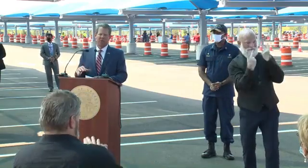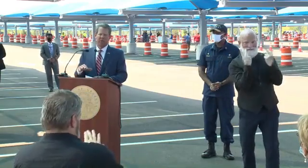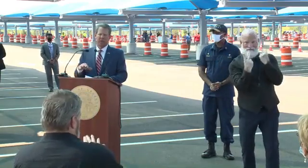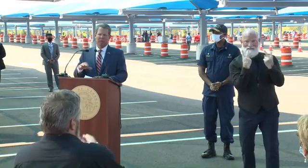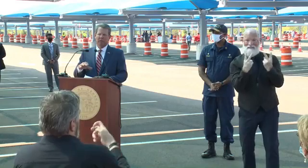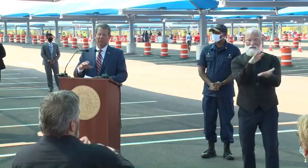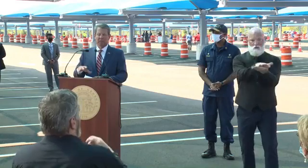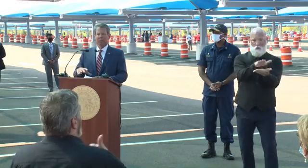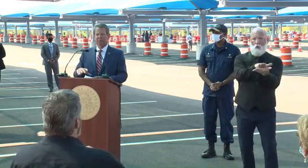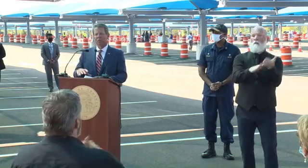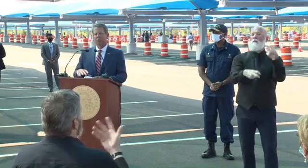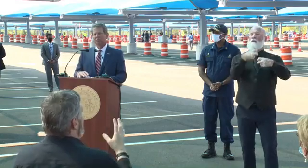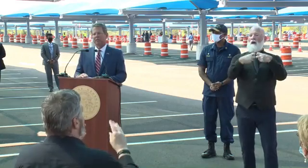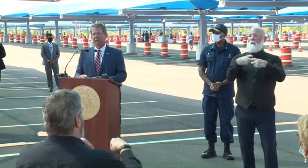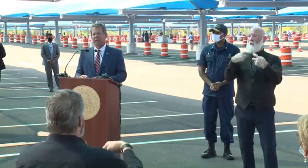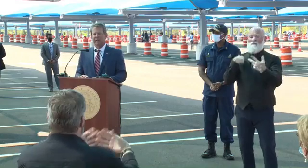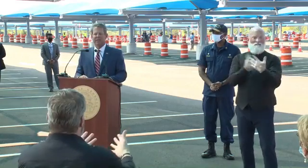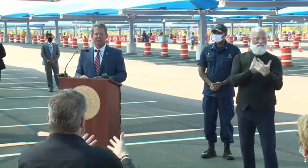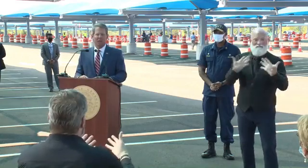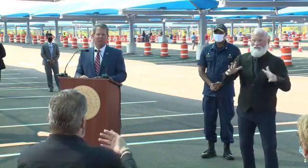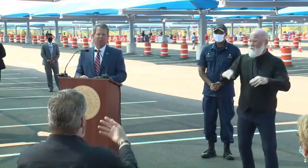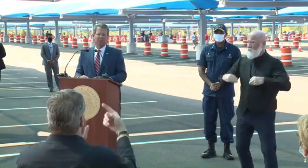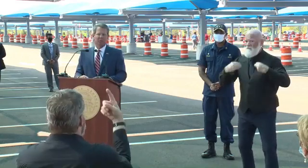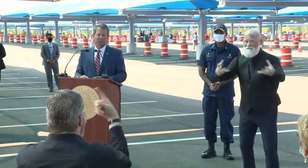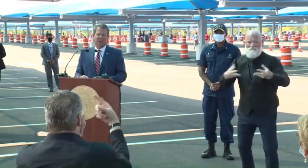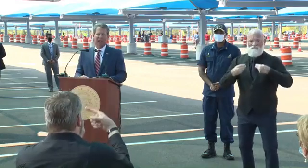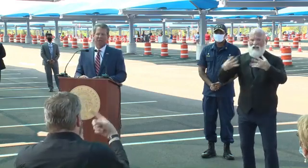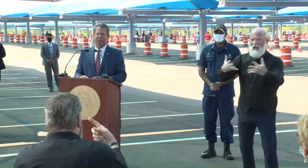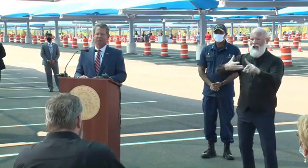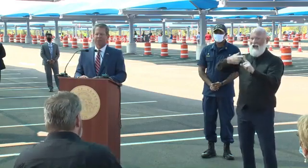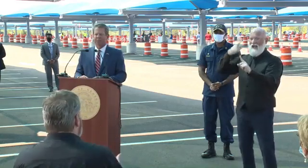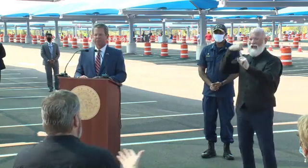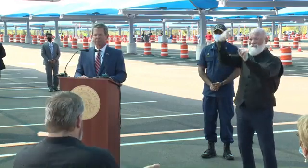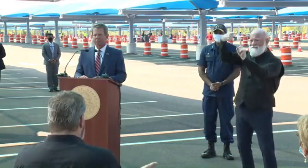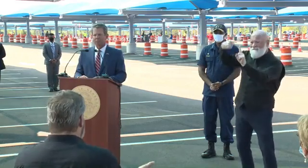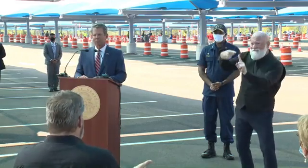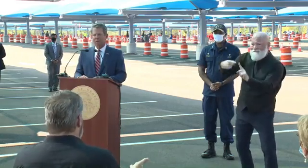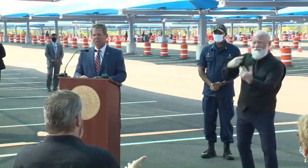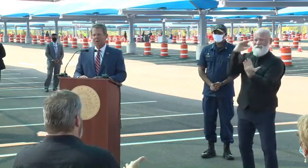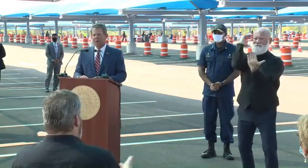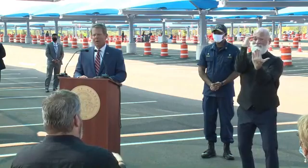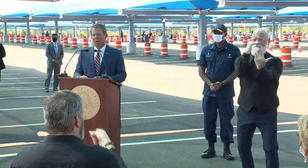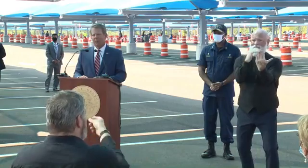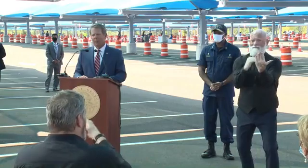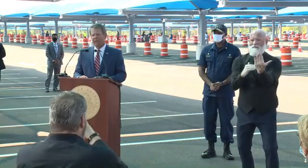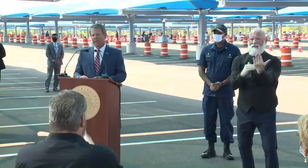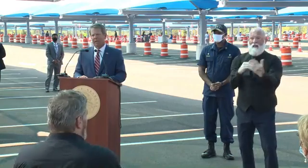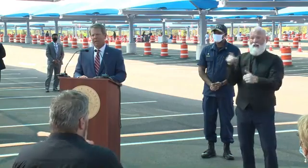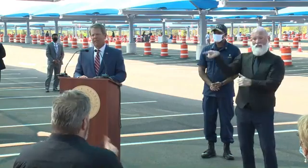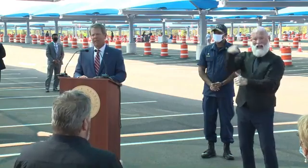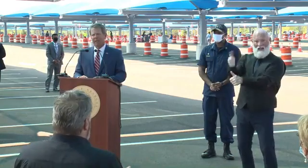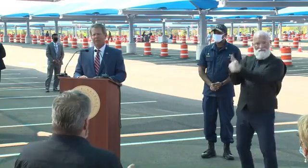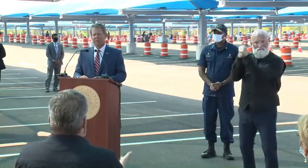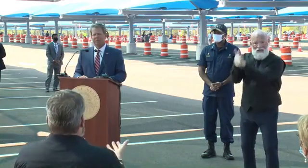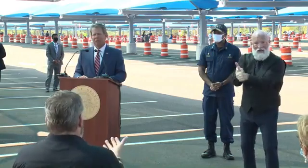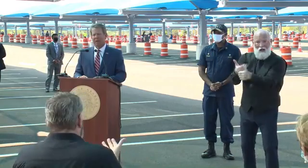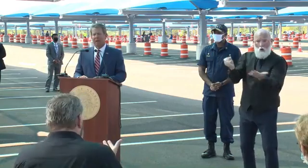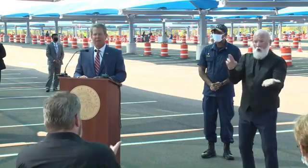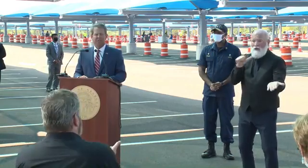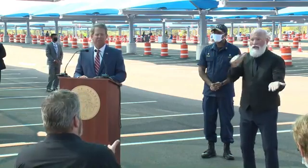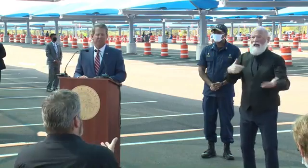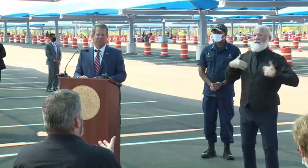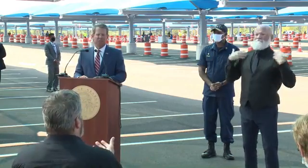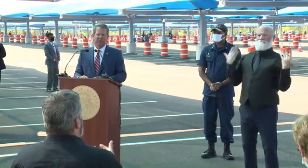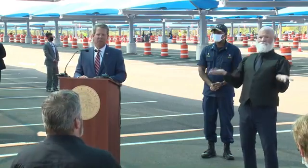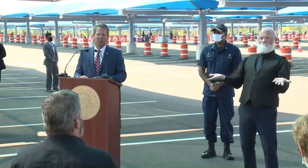to really give them the tools that they need to open the classroom. And I think,